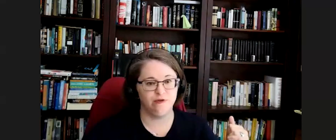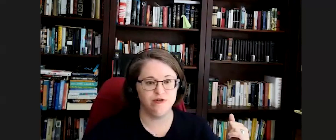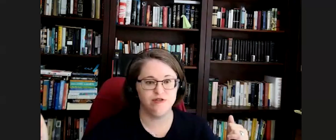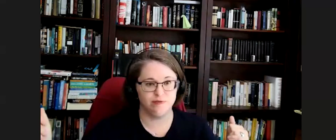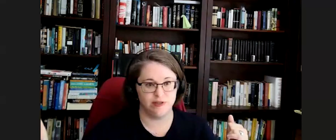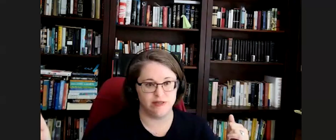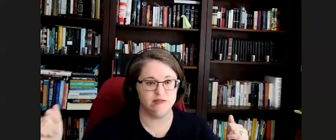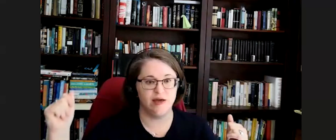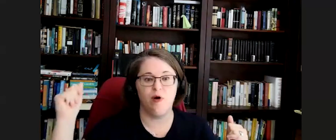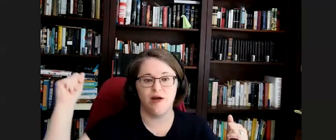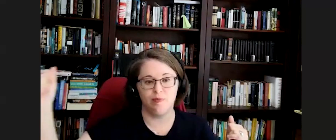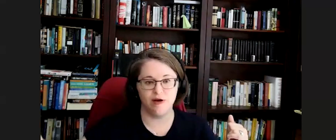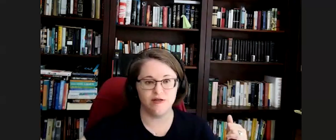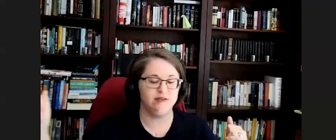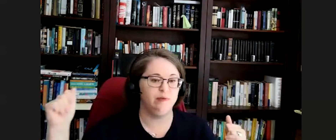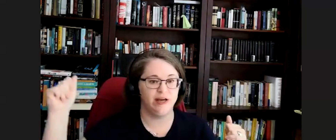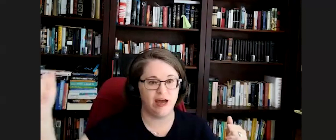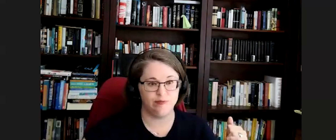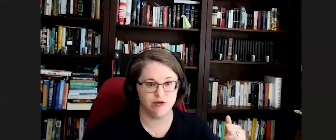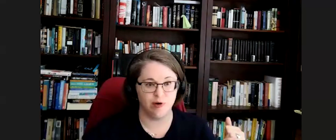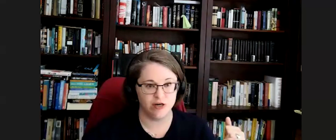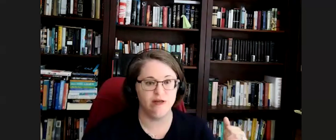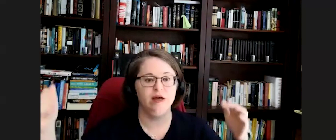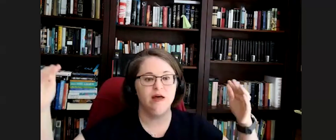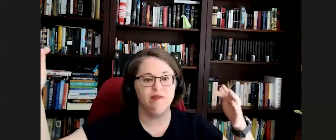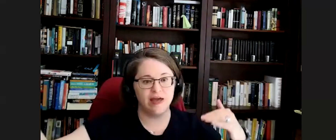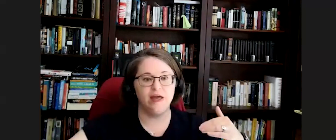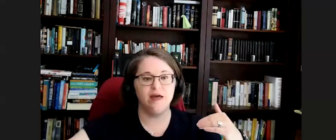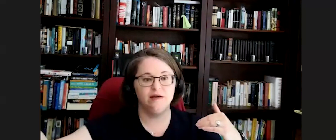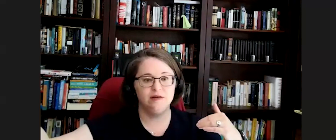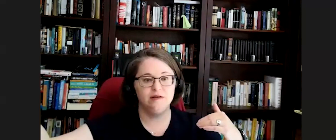to be the first to release. They want a product, they want to capture a market.